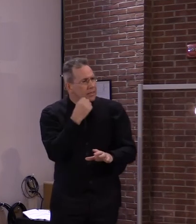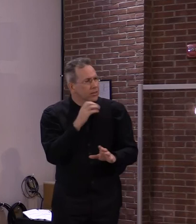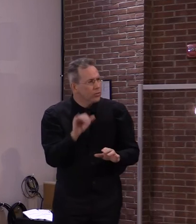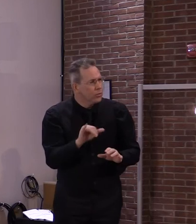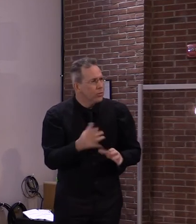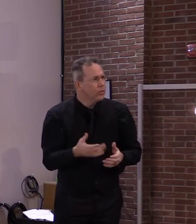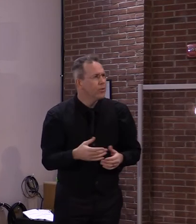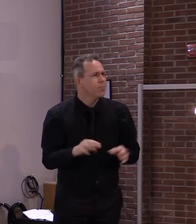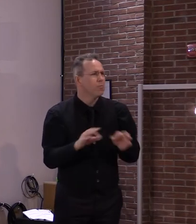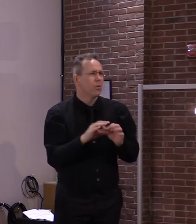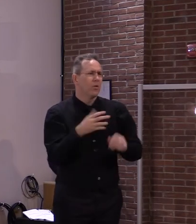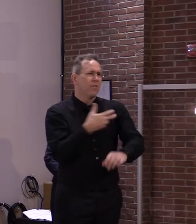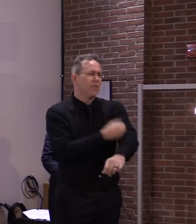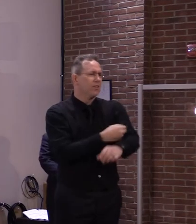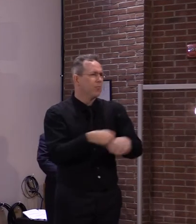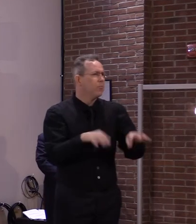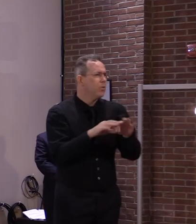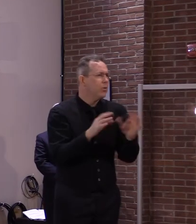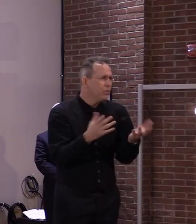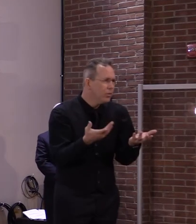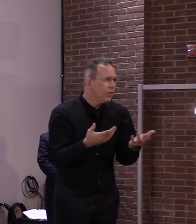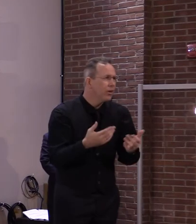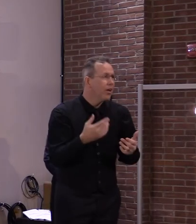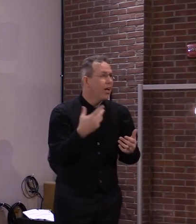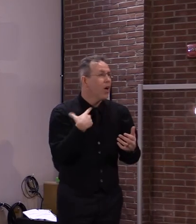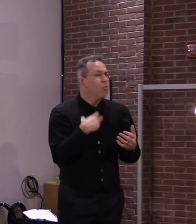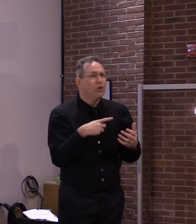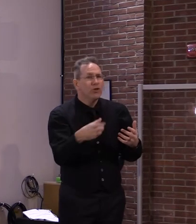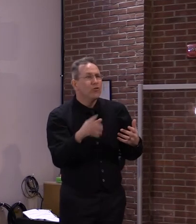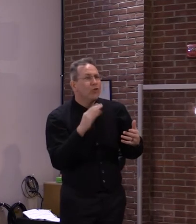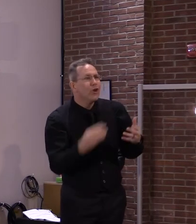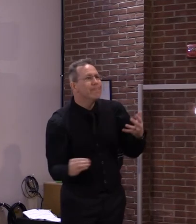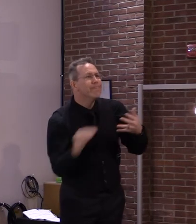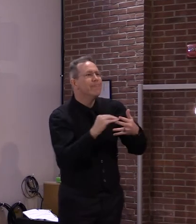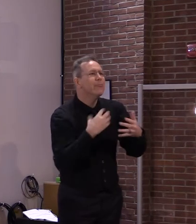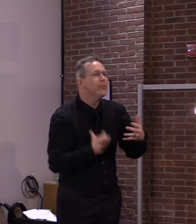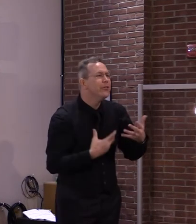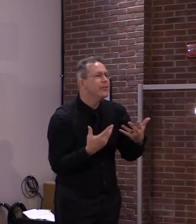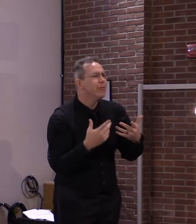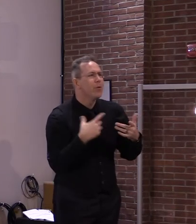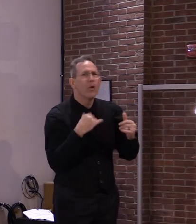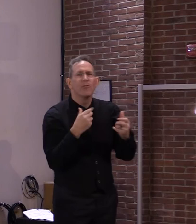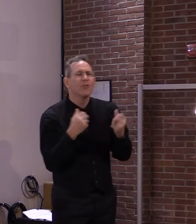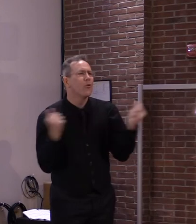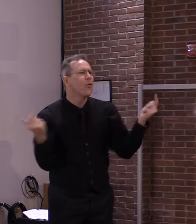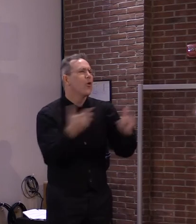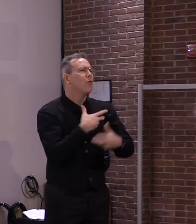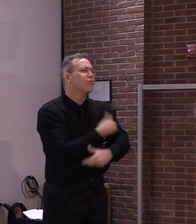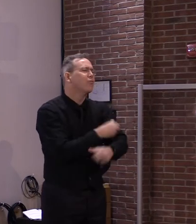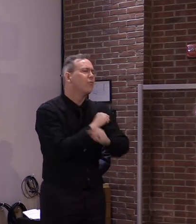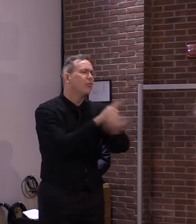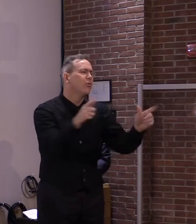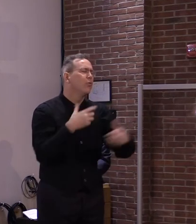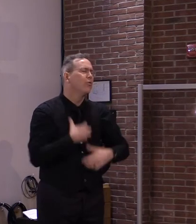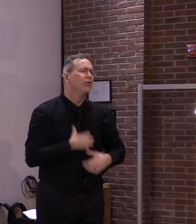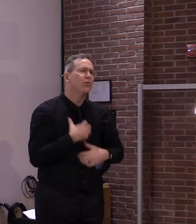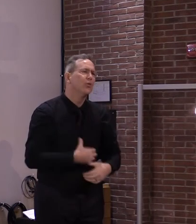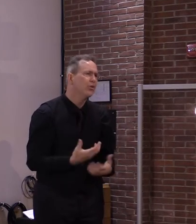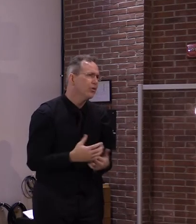decisions uh on the basis of having an abundance rather than a scarcity of that resource but that is